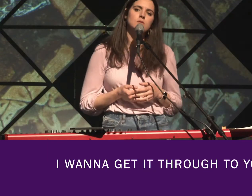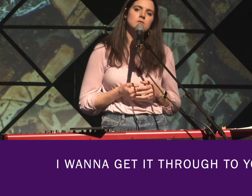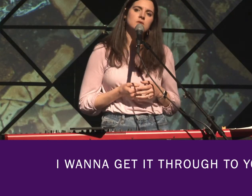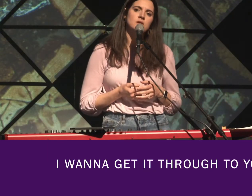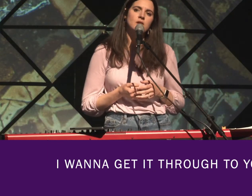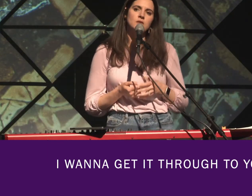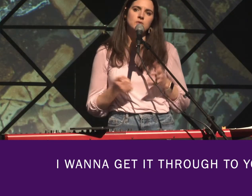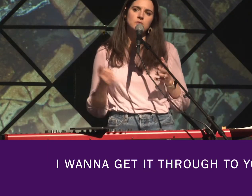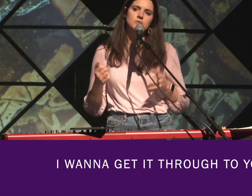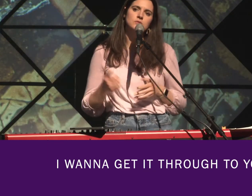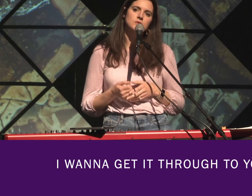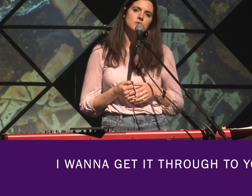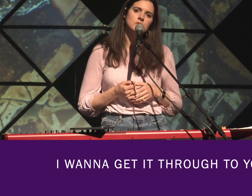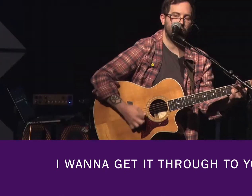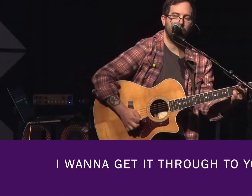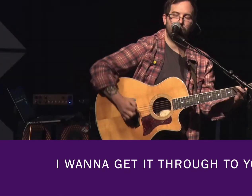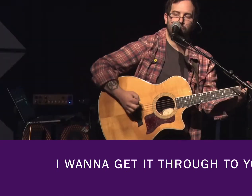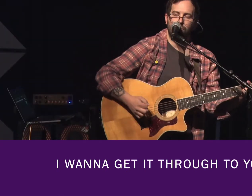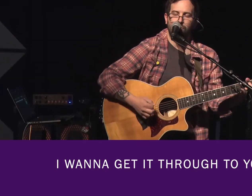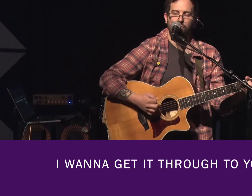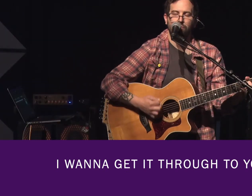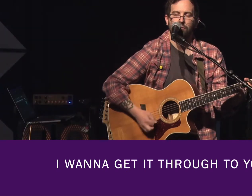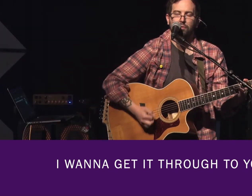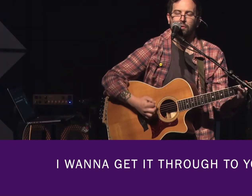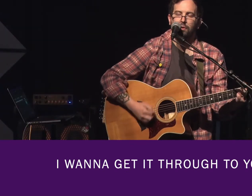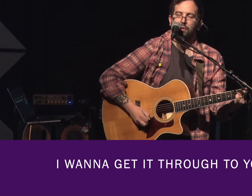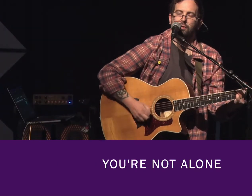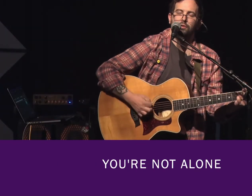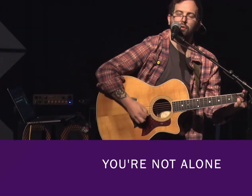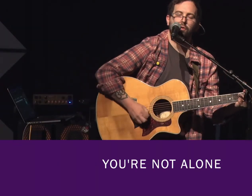I wanna get it through to you.